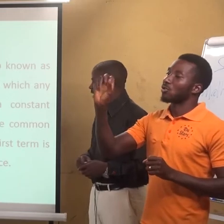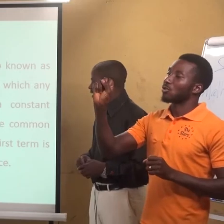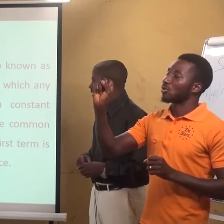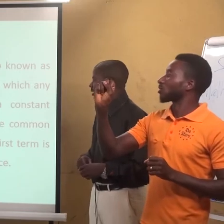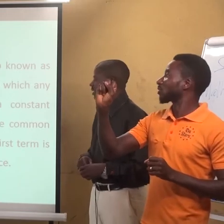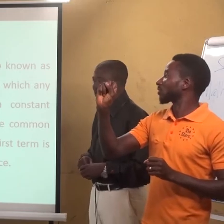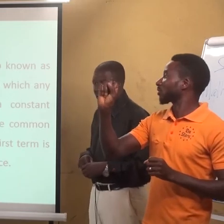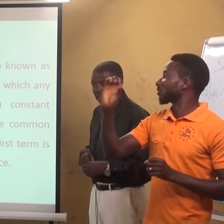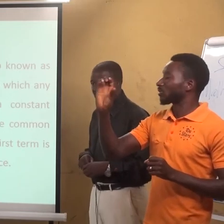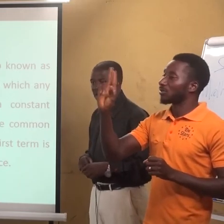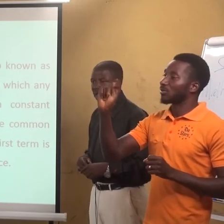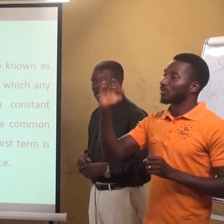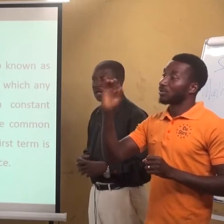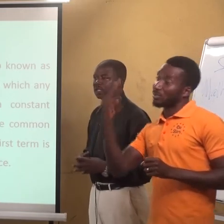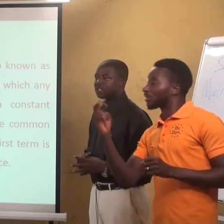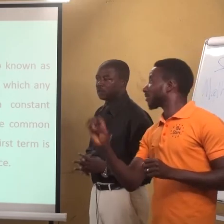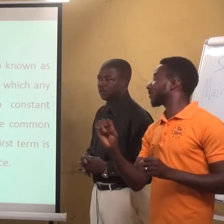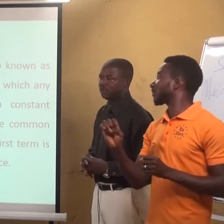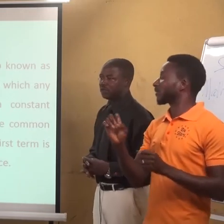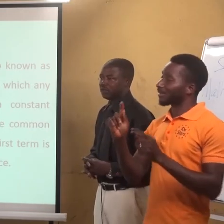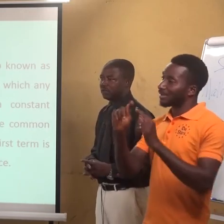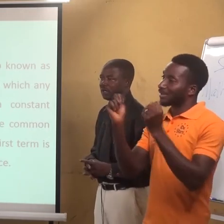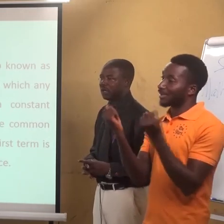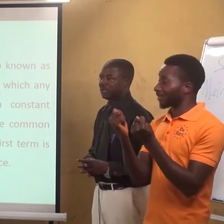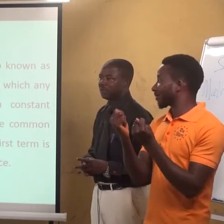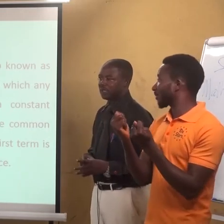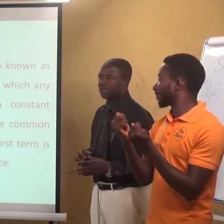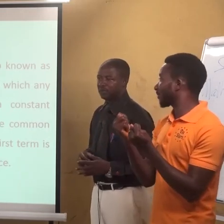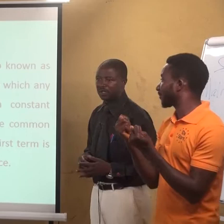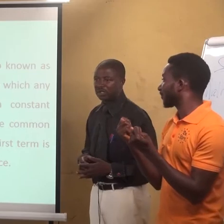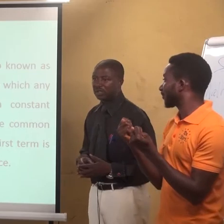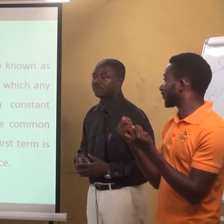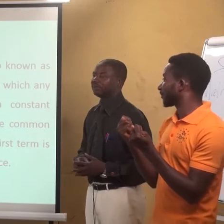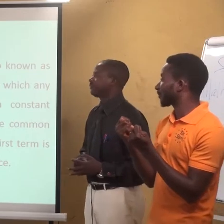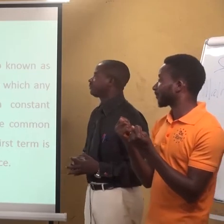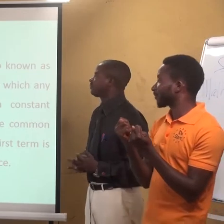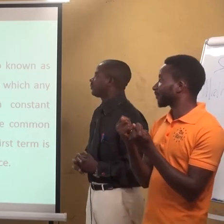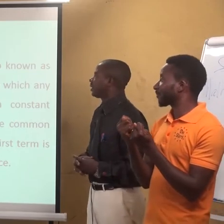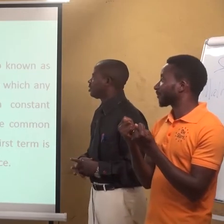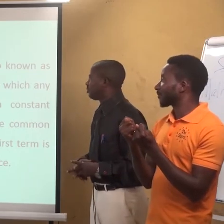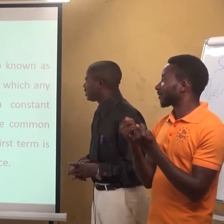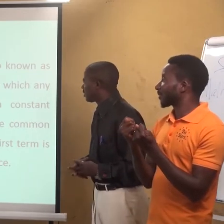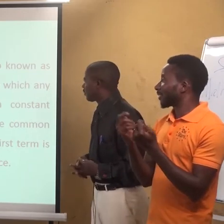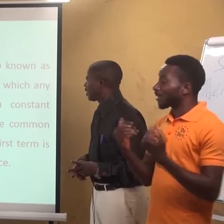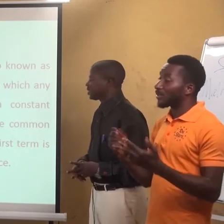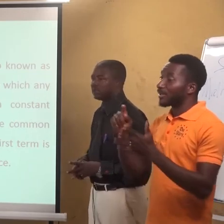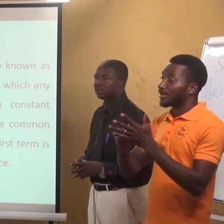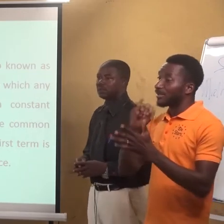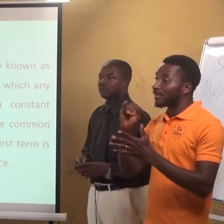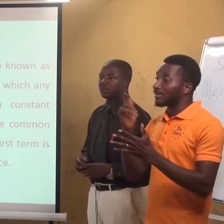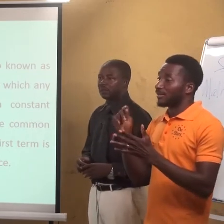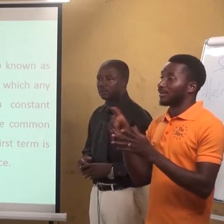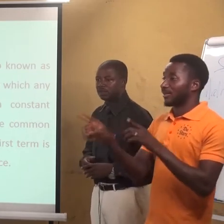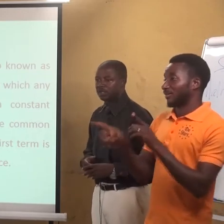just as the linear sequence. I repeat the definition. A geometric